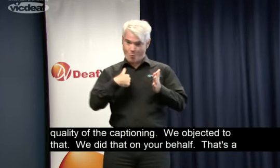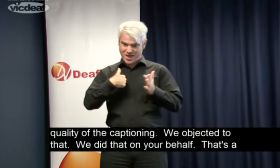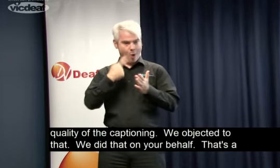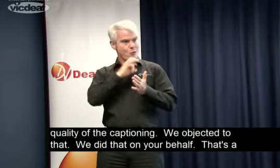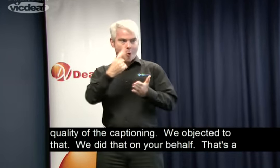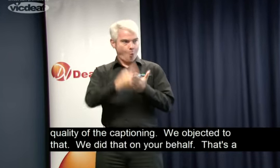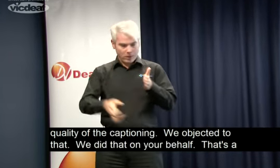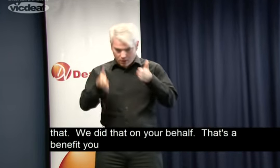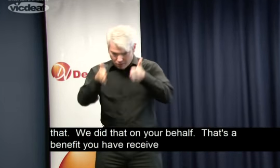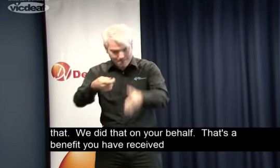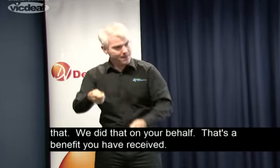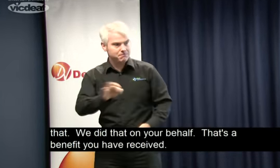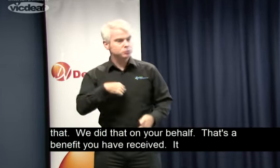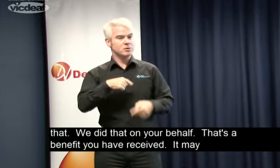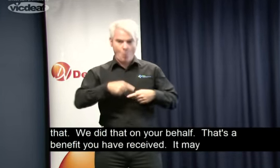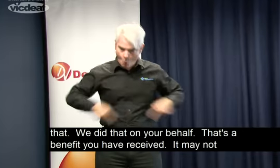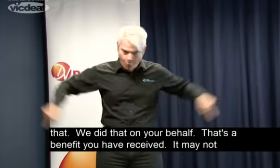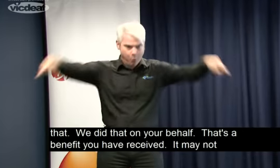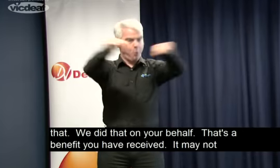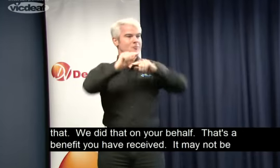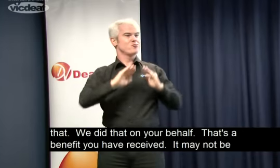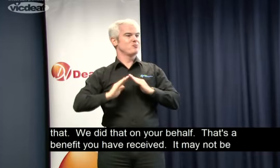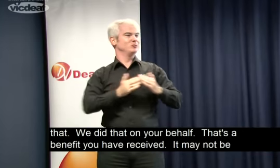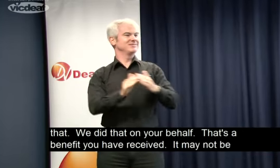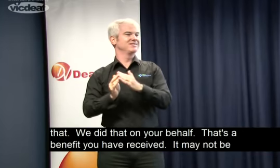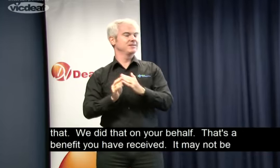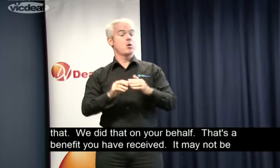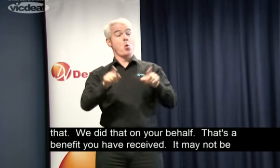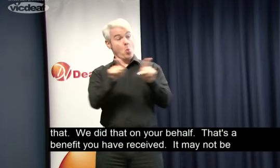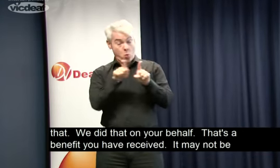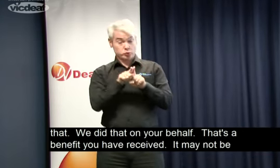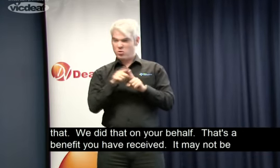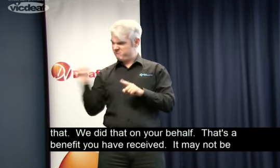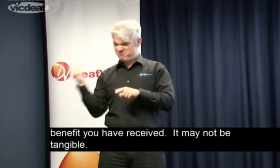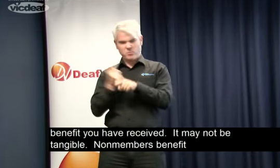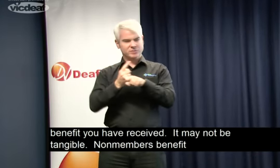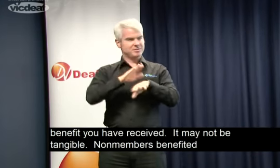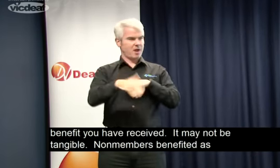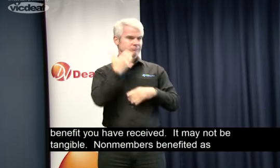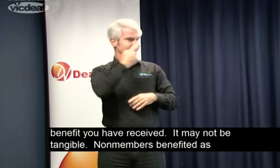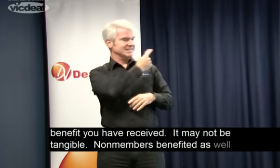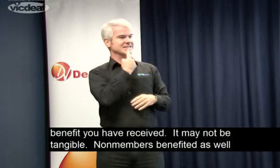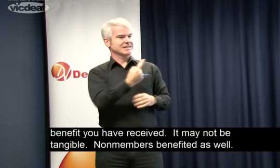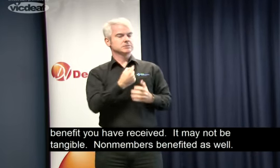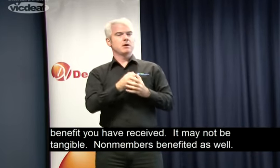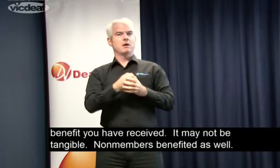a member, you're lucky, but the non-member's got a benefit out of it as well. So we're really providing services to the entire community. Kyle spoke